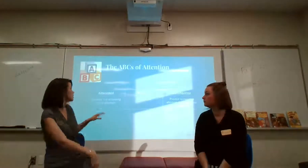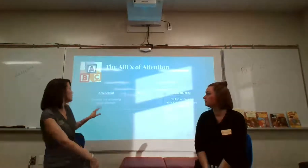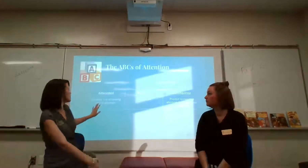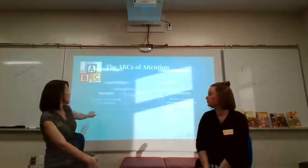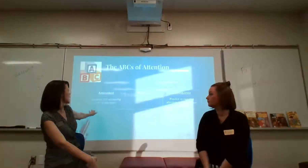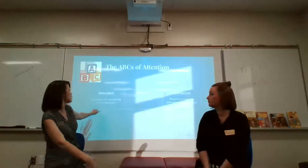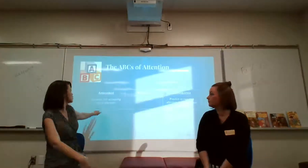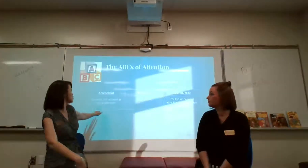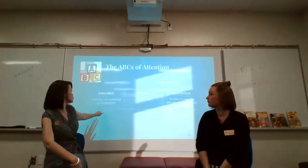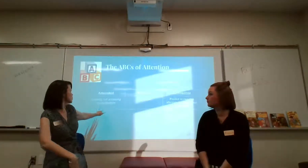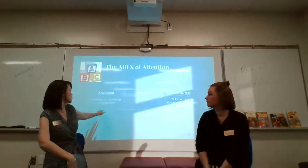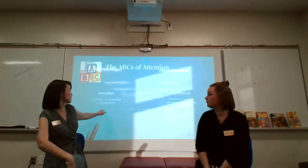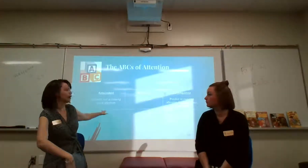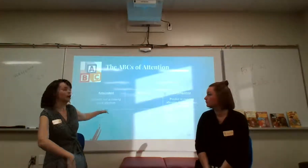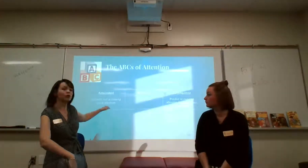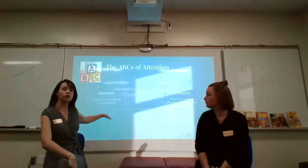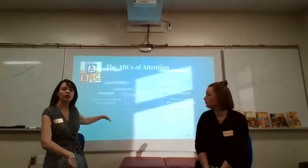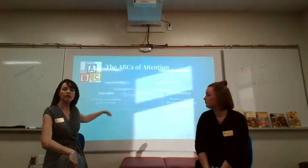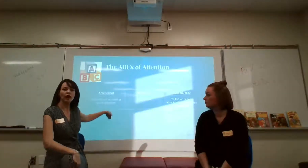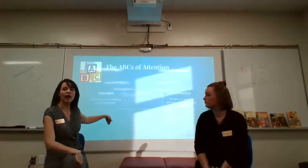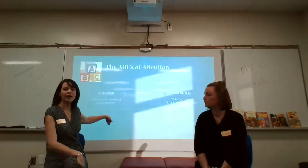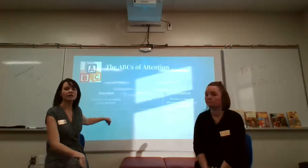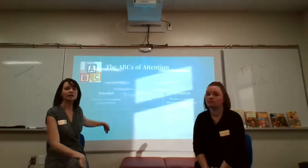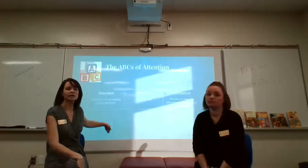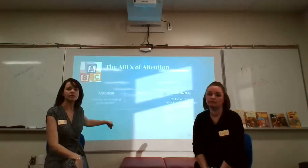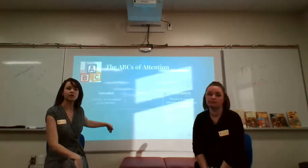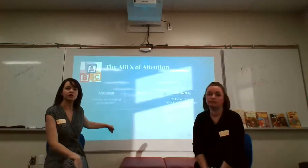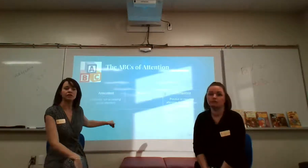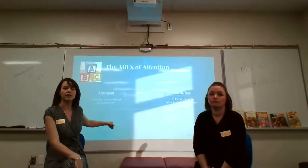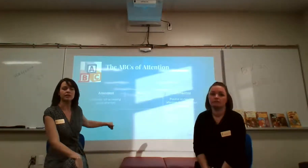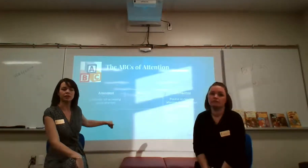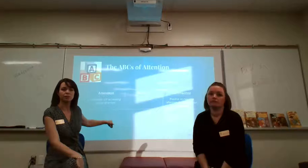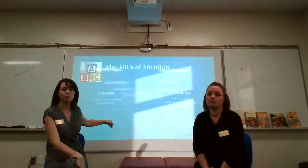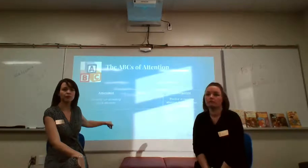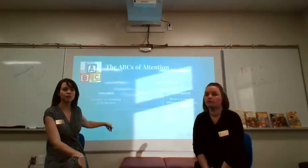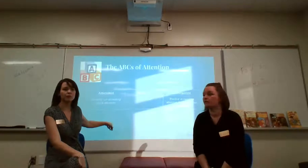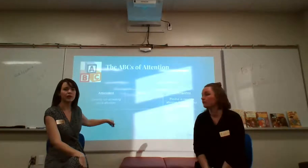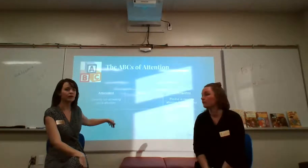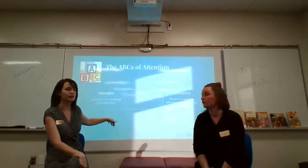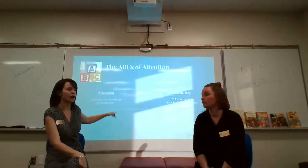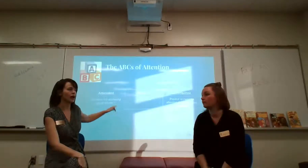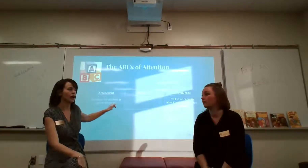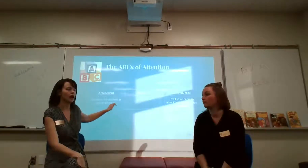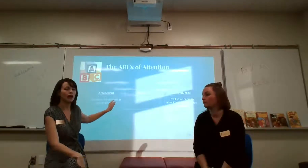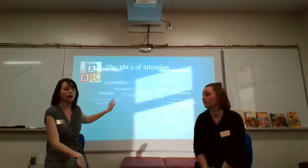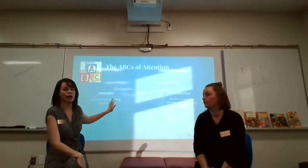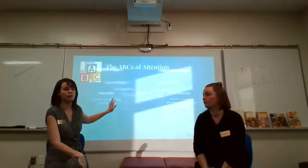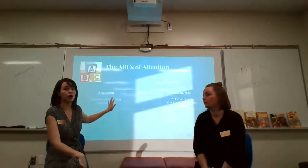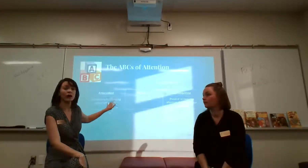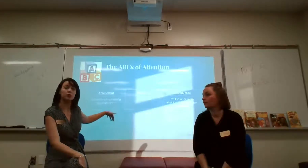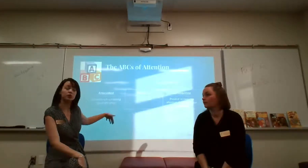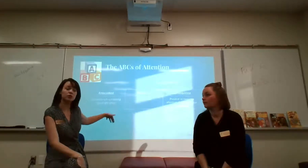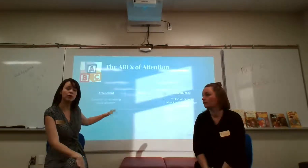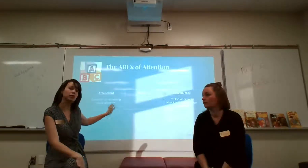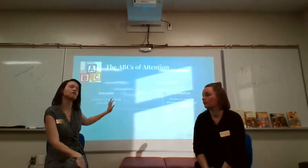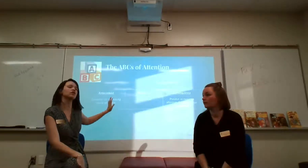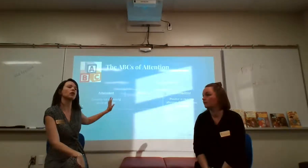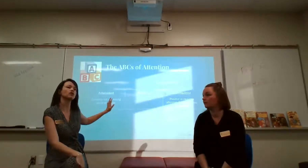attention, the A would usually look like I'm currently not accessing social attention, either because I am not able to, I don't have a lot of